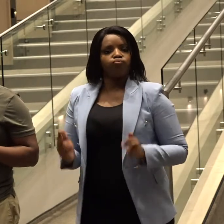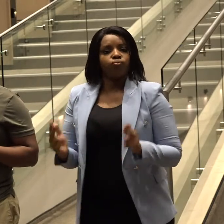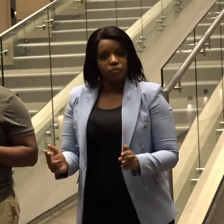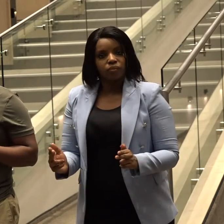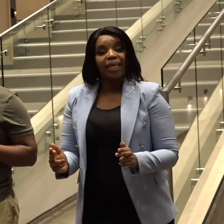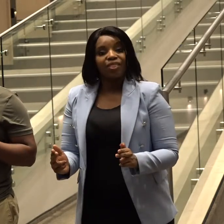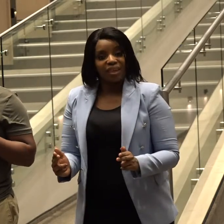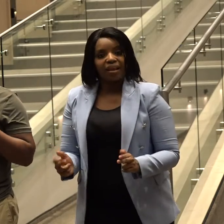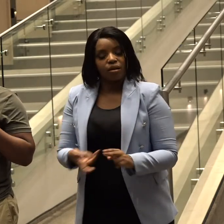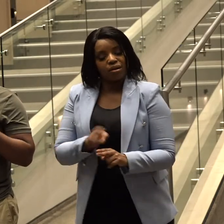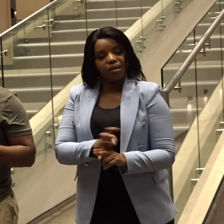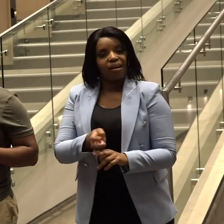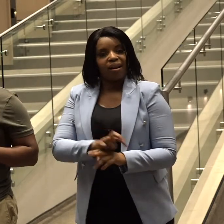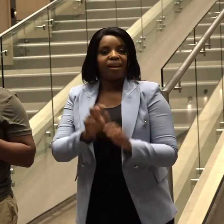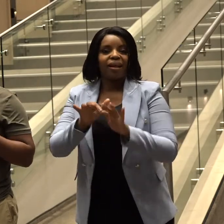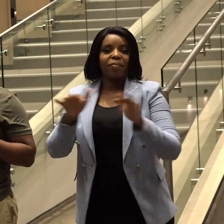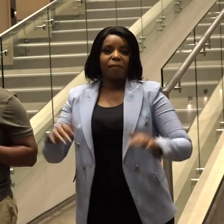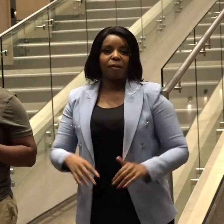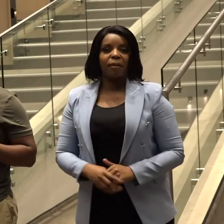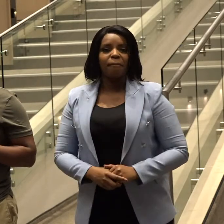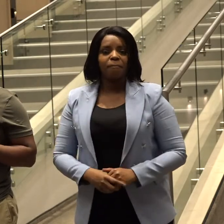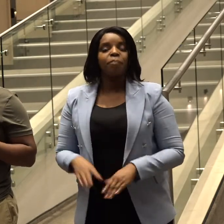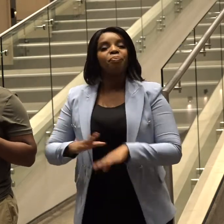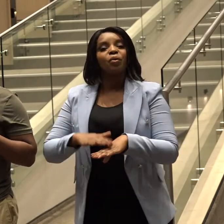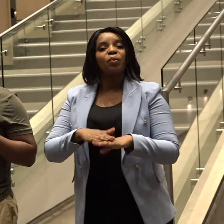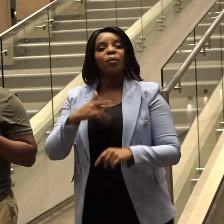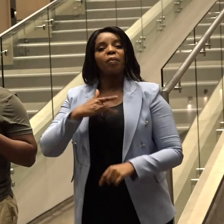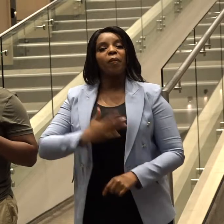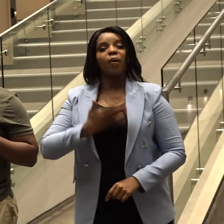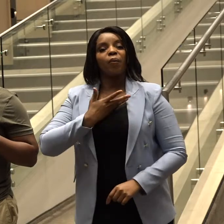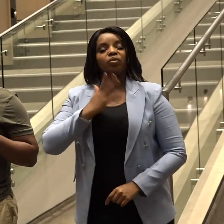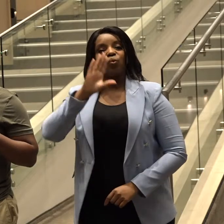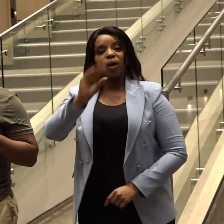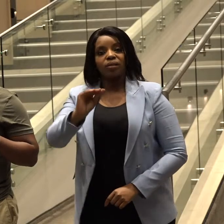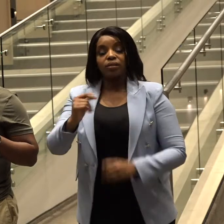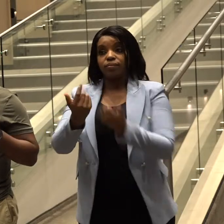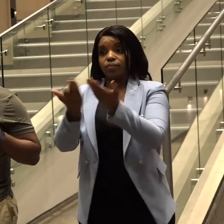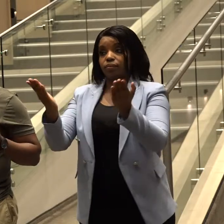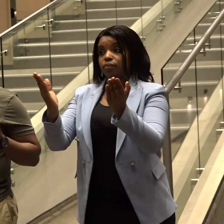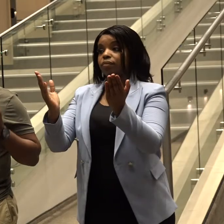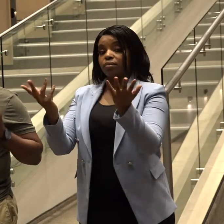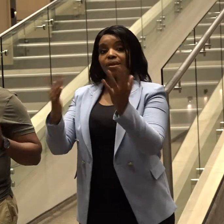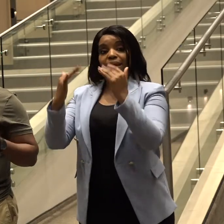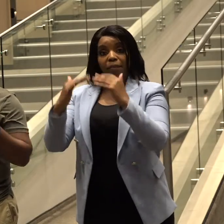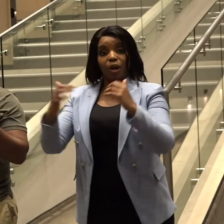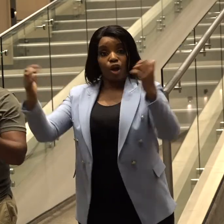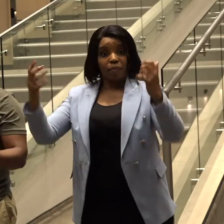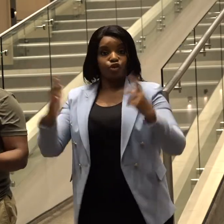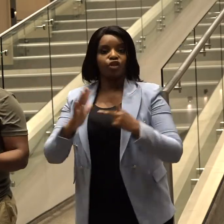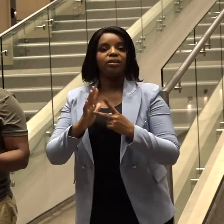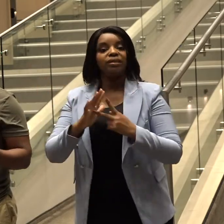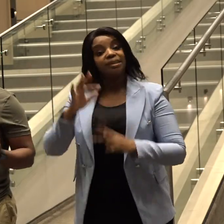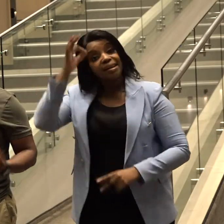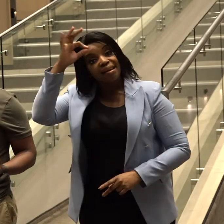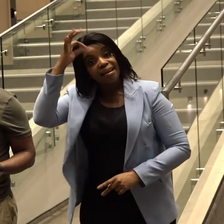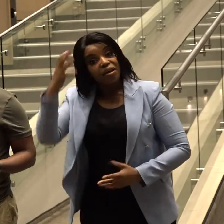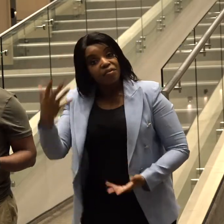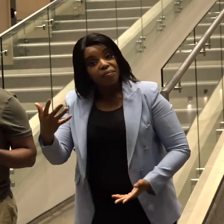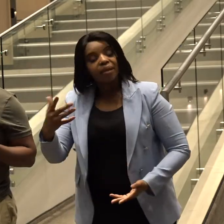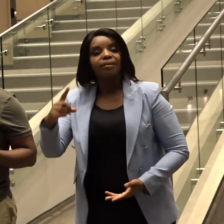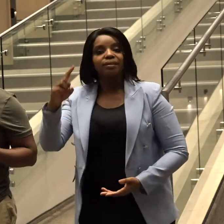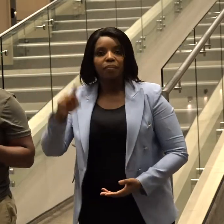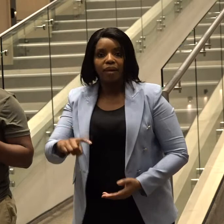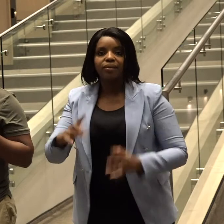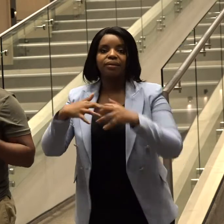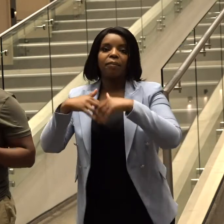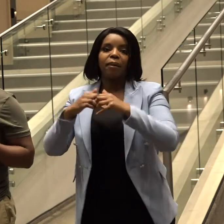is that the the Parliament and the government please reinstate the the train there in that station